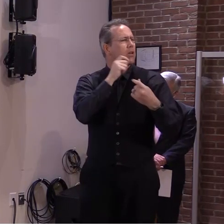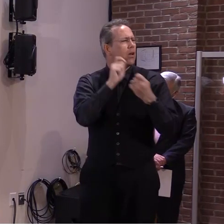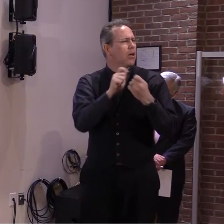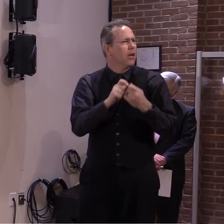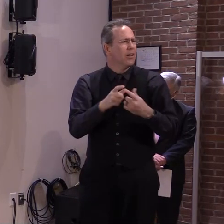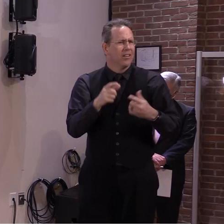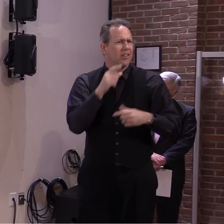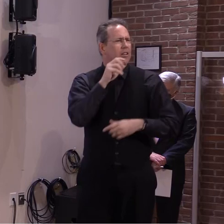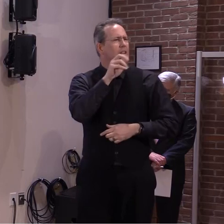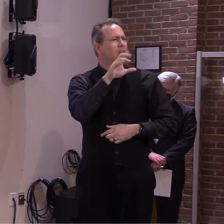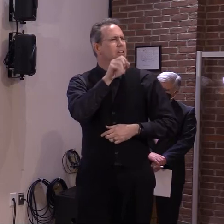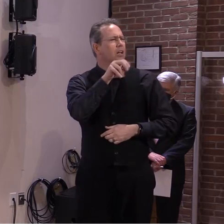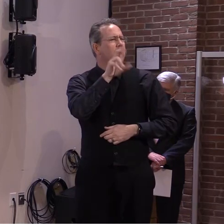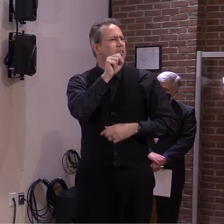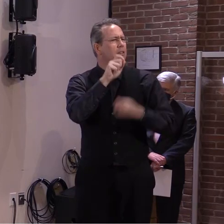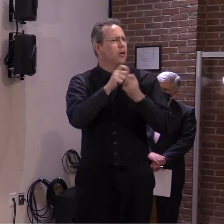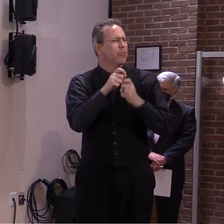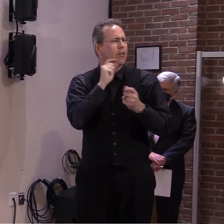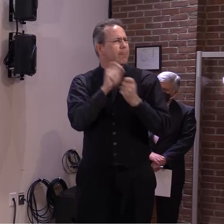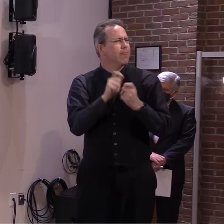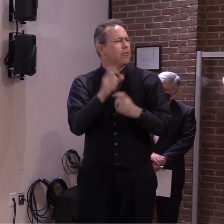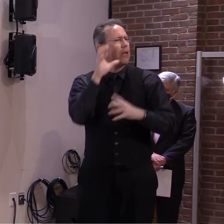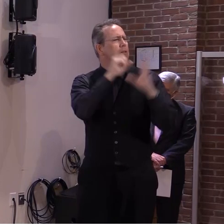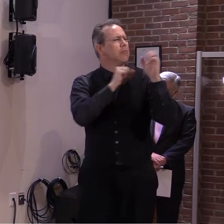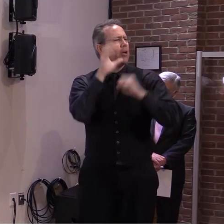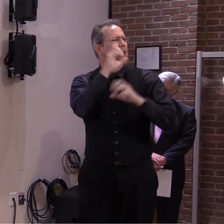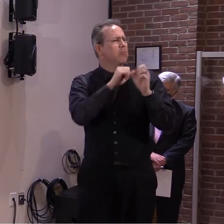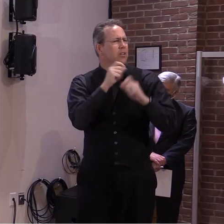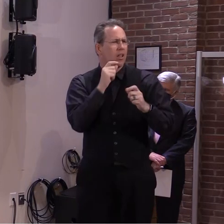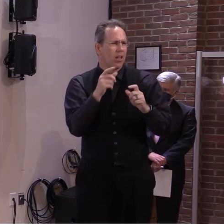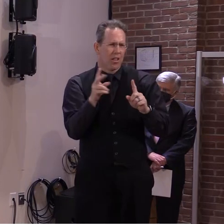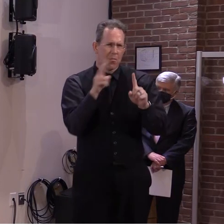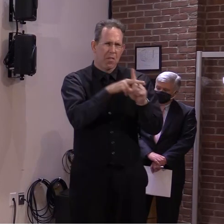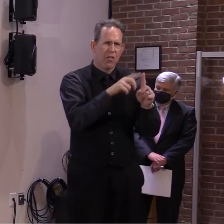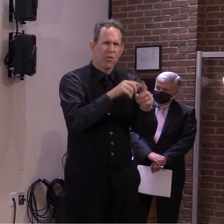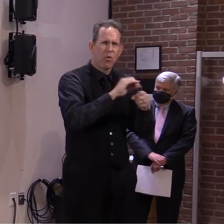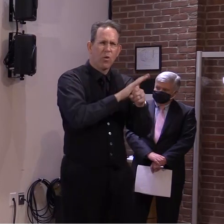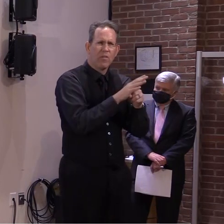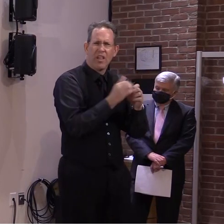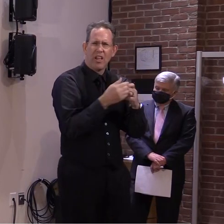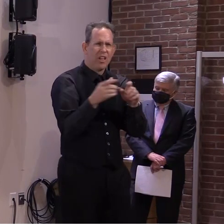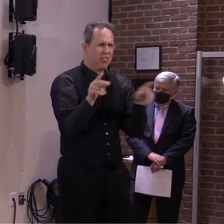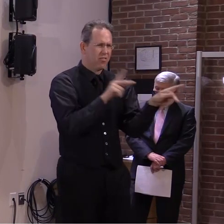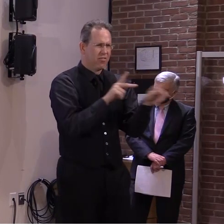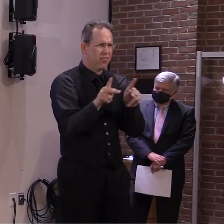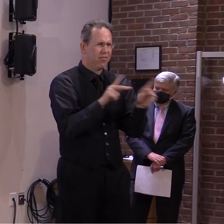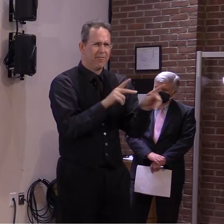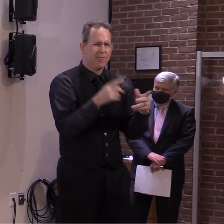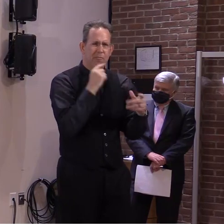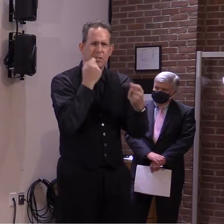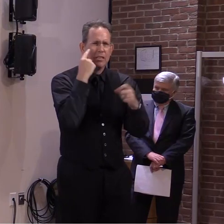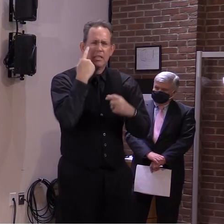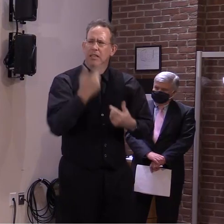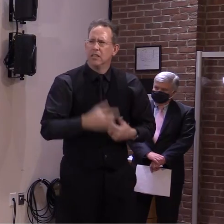member of the general public enough information to say so-and-so did or didn't get their vaccine.